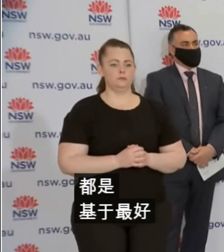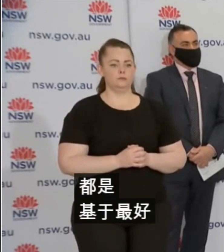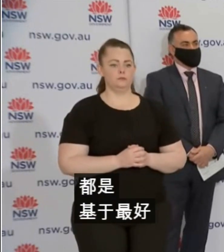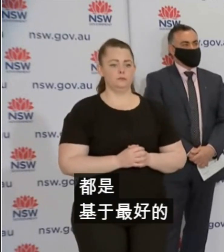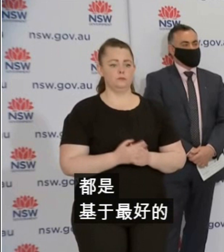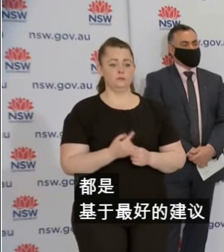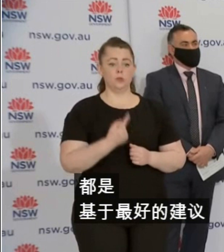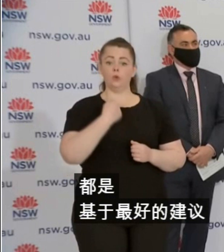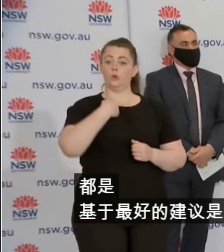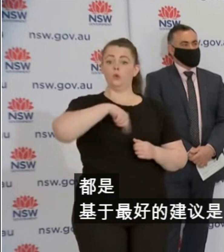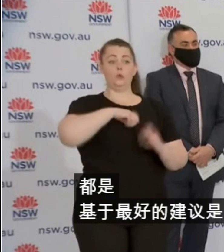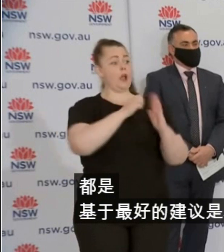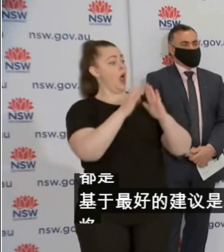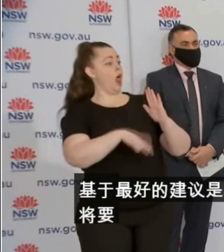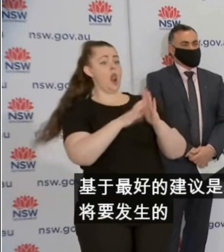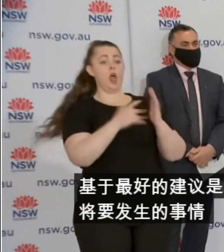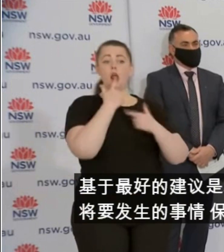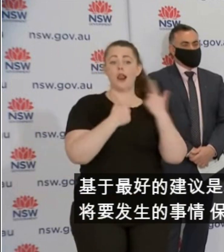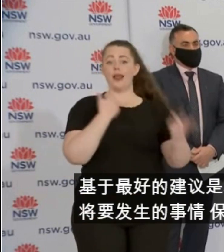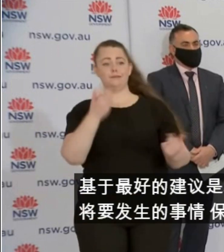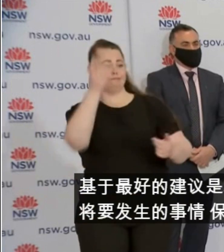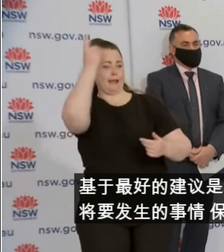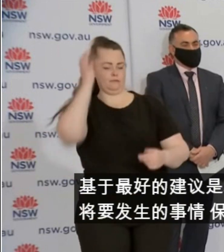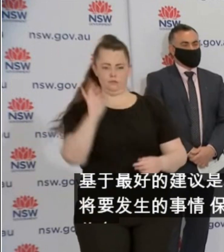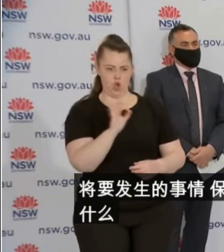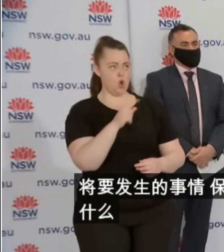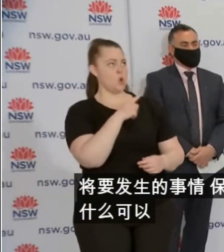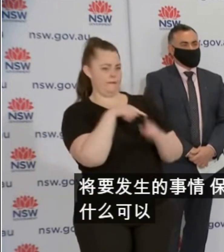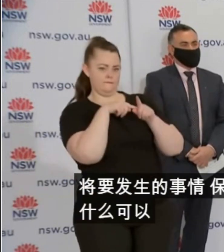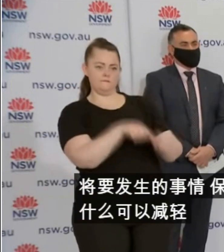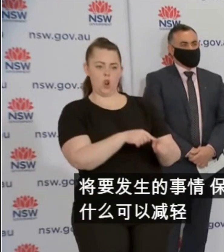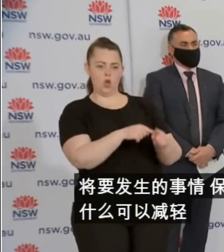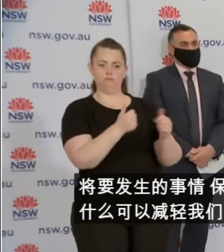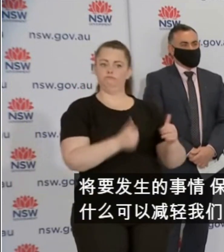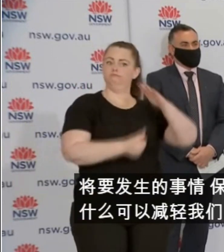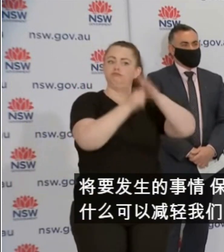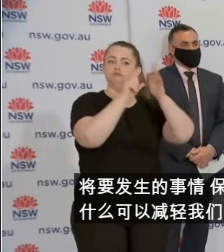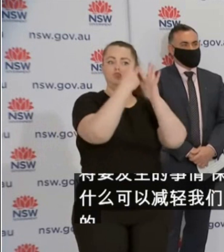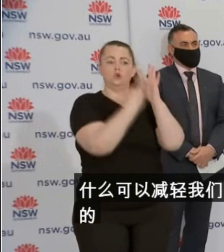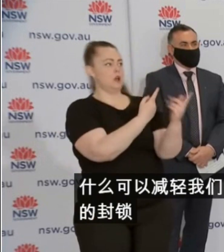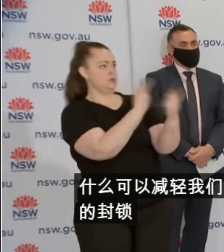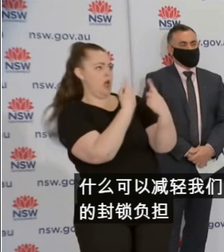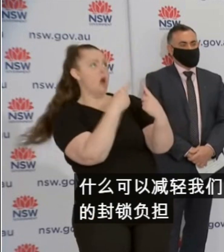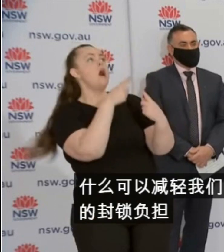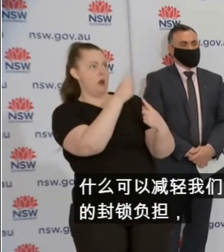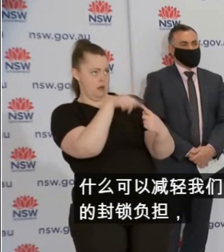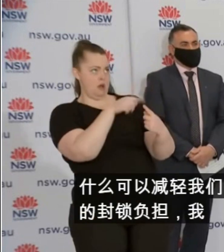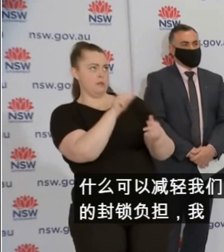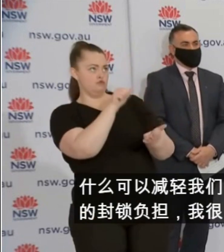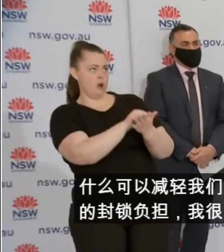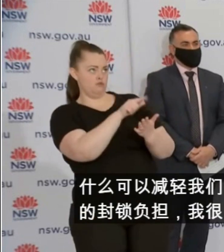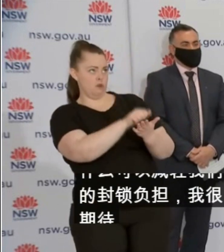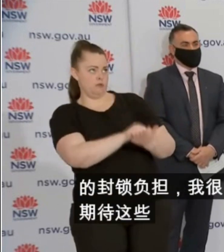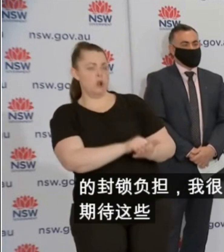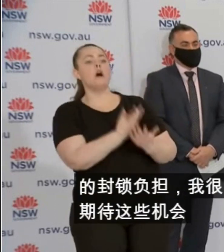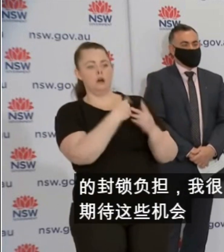best advice, is based on what is going to keep everybody safe, but also what is going to relieve our citizens of the burden of lockdown. And